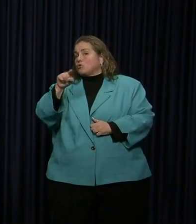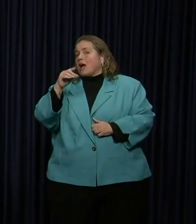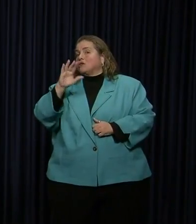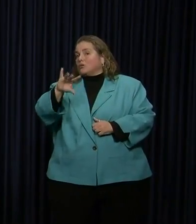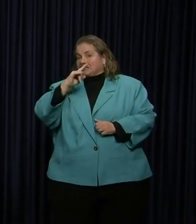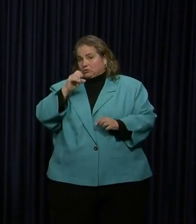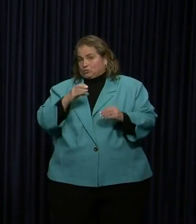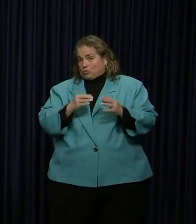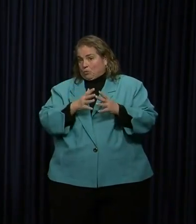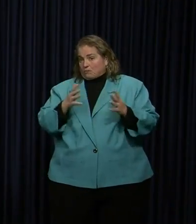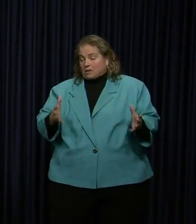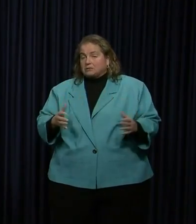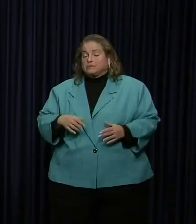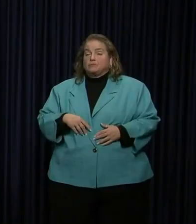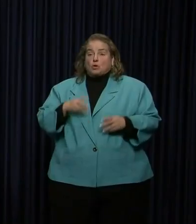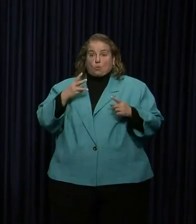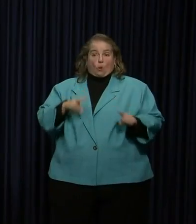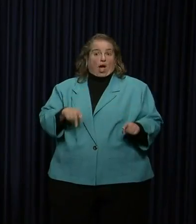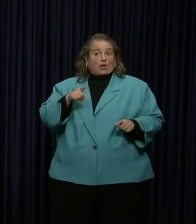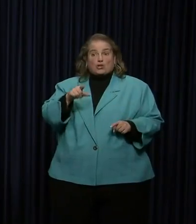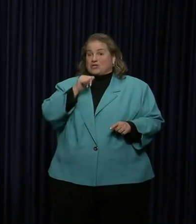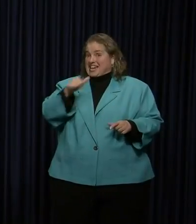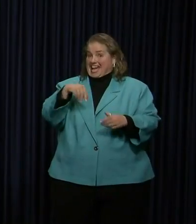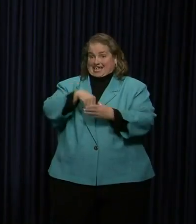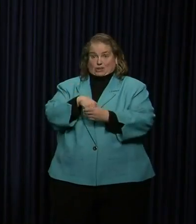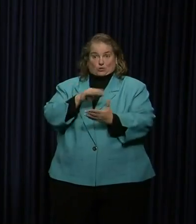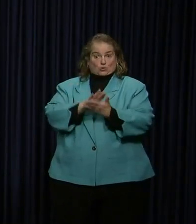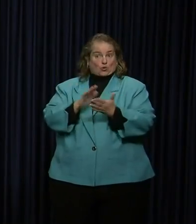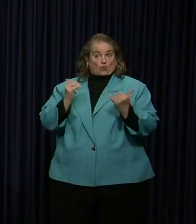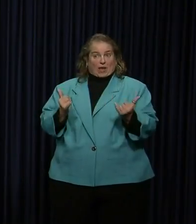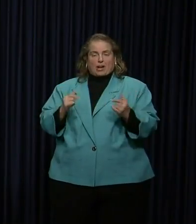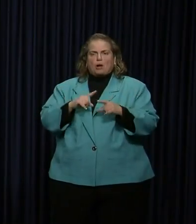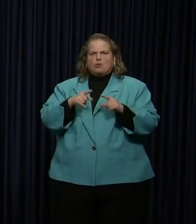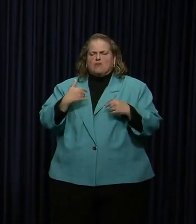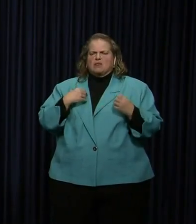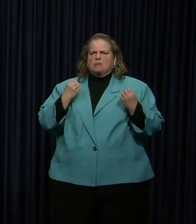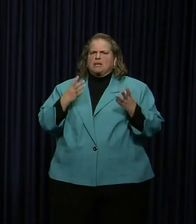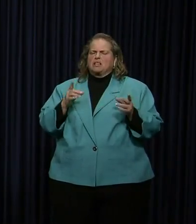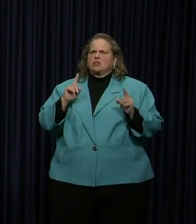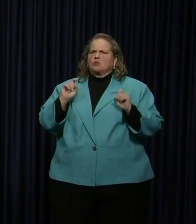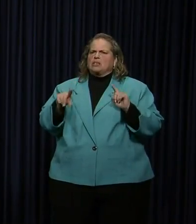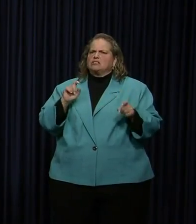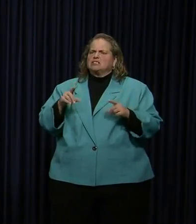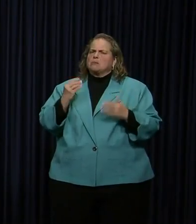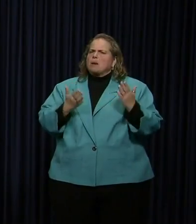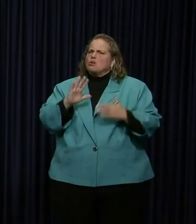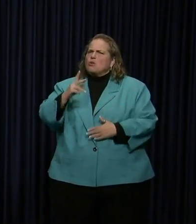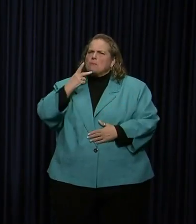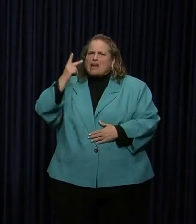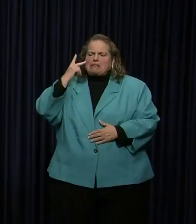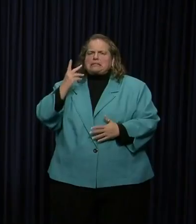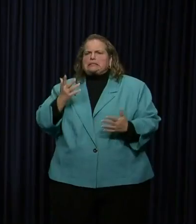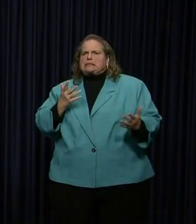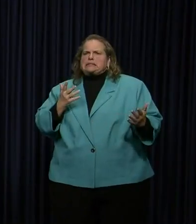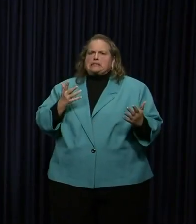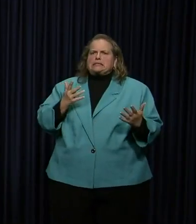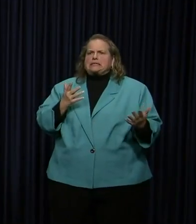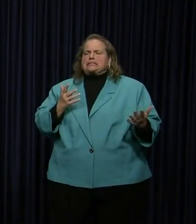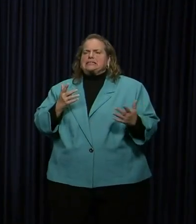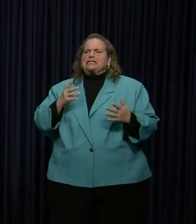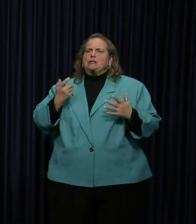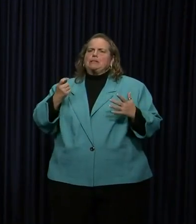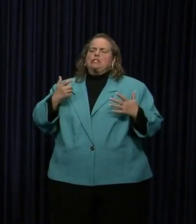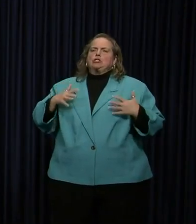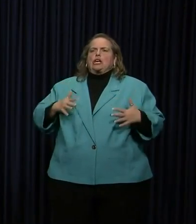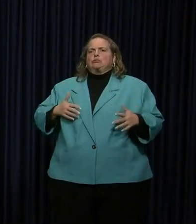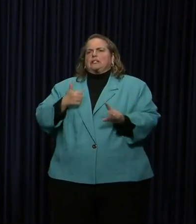And while you're out of school right now, I know you have a lot of questions, and maybe even your parents seem a little